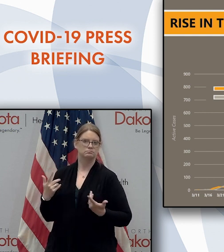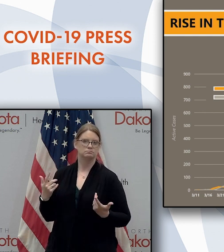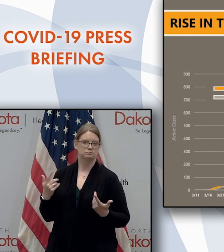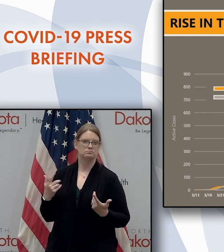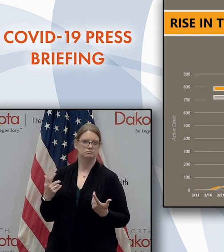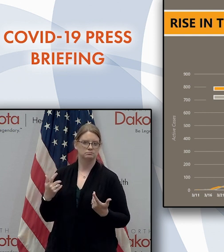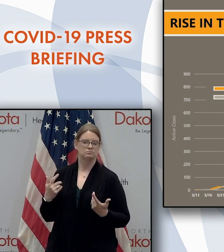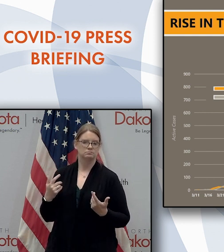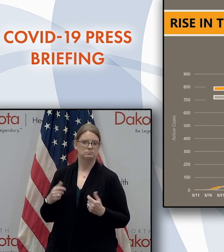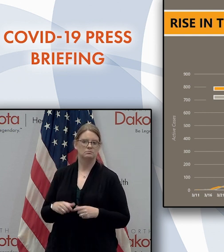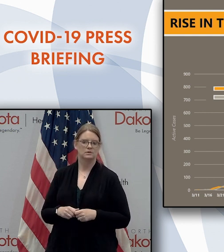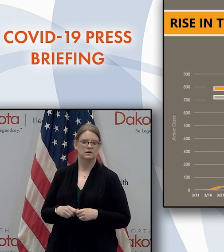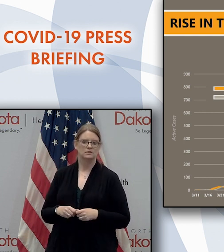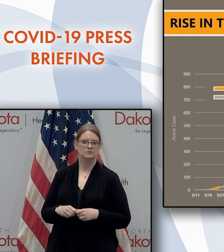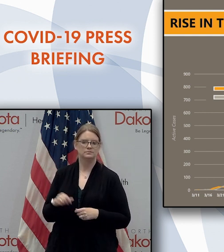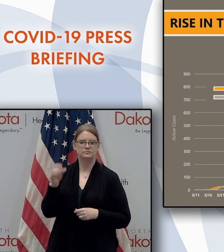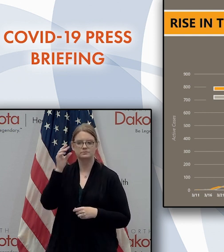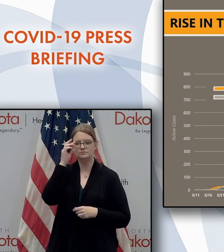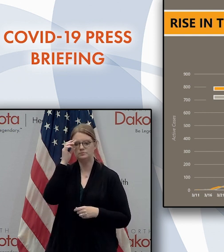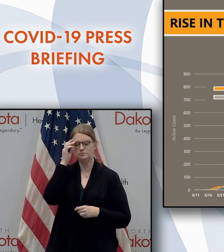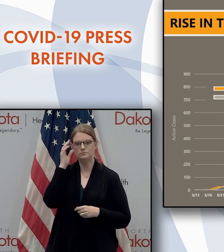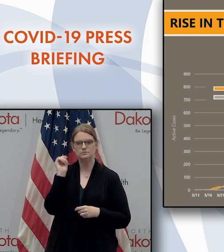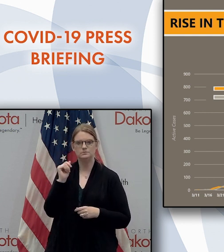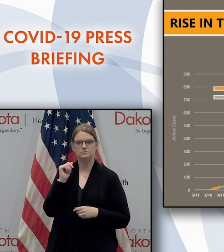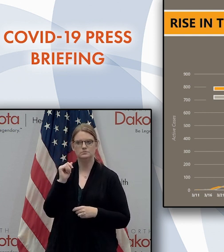and that is a